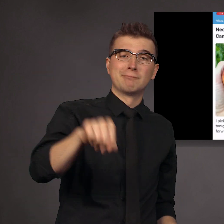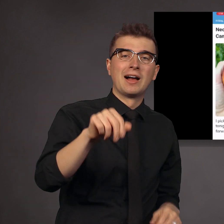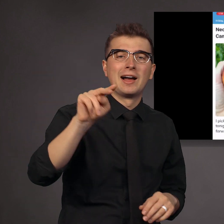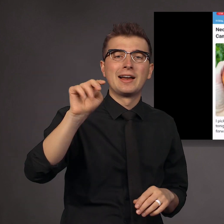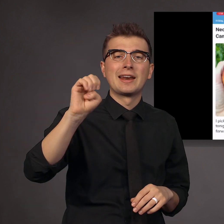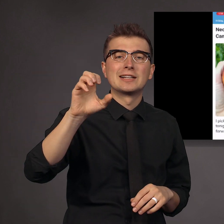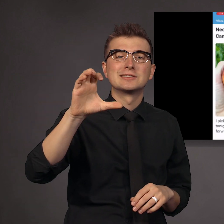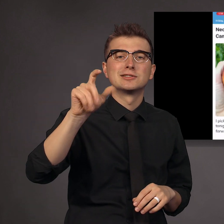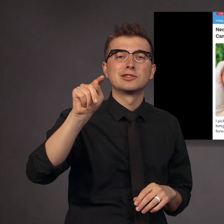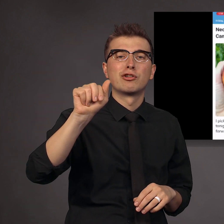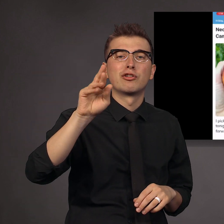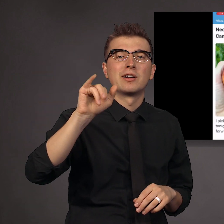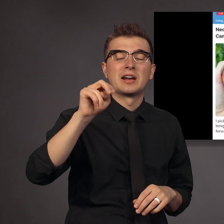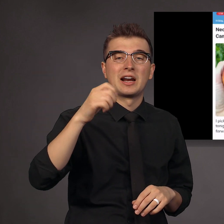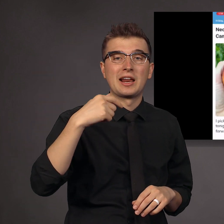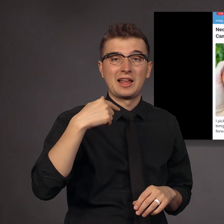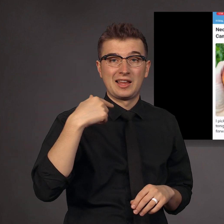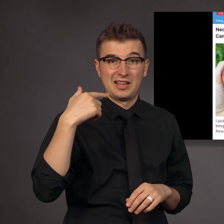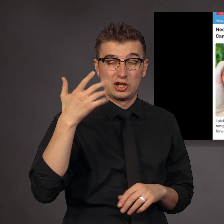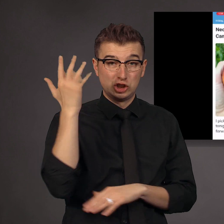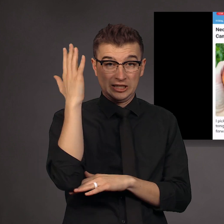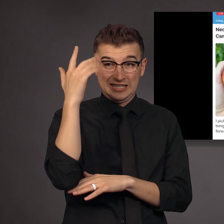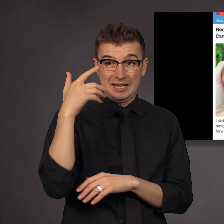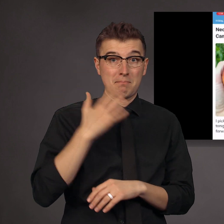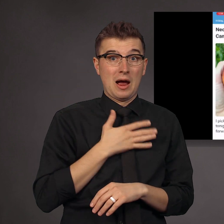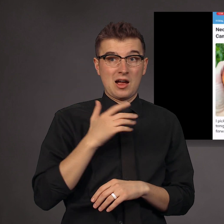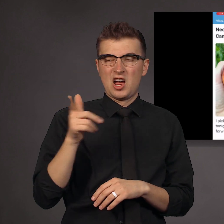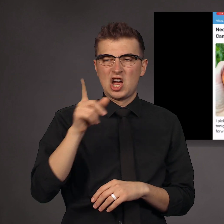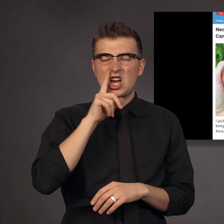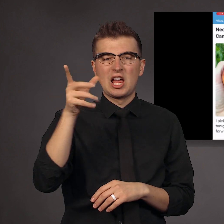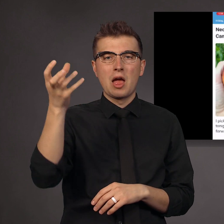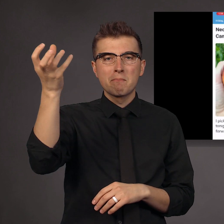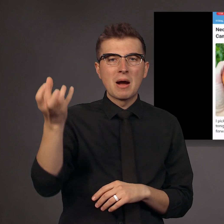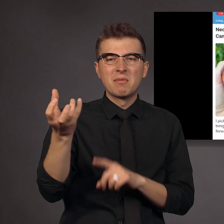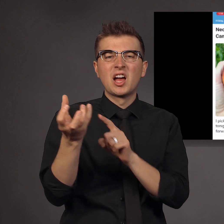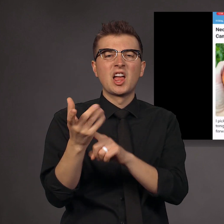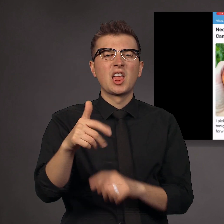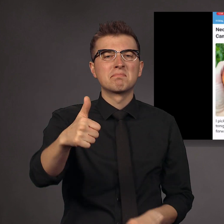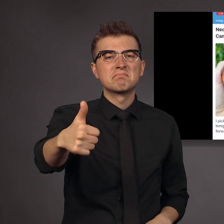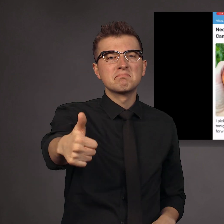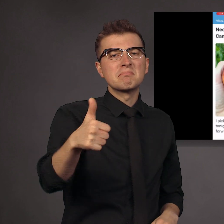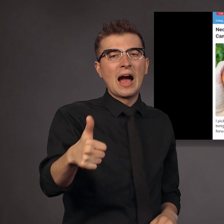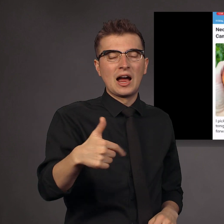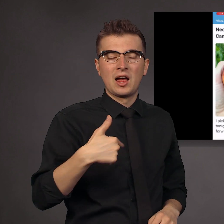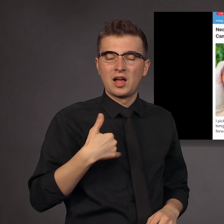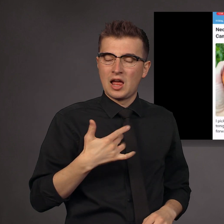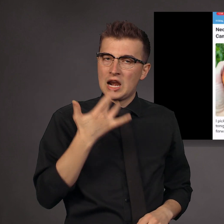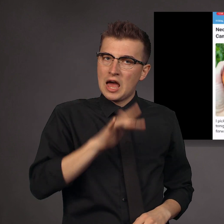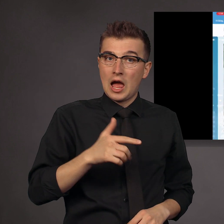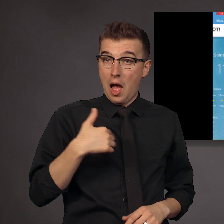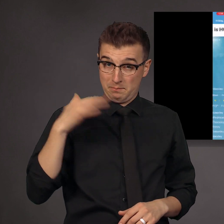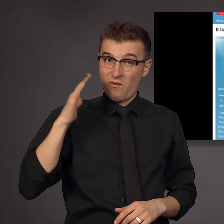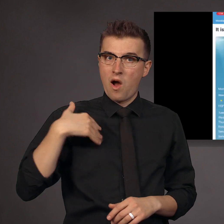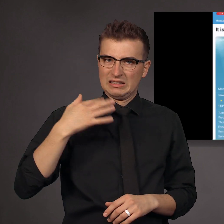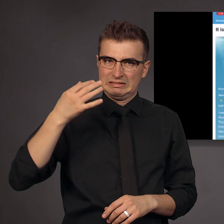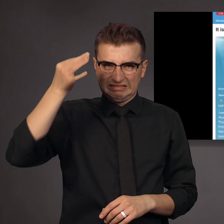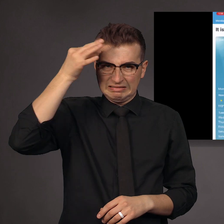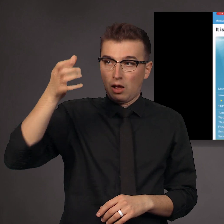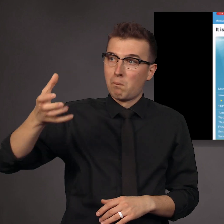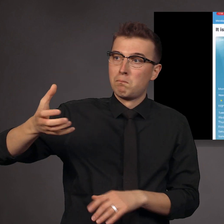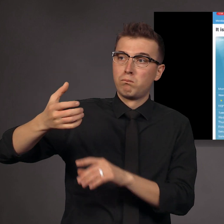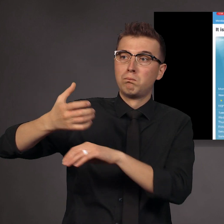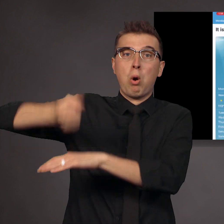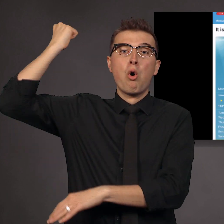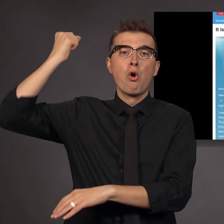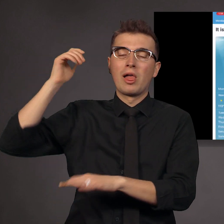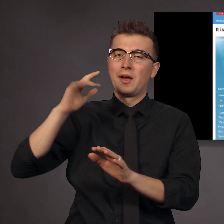goofy nectarine tree that I almost yanked out years ago. It produces the absolute best nectarine I have ever had in my entire life. Something